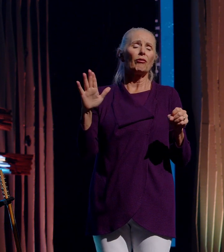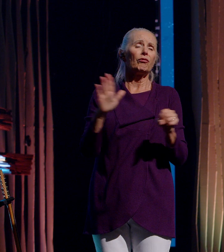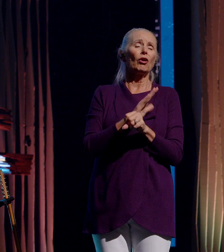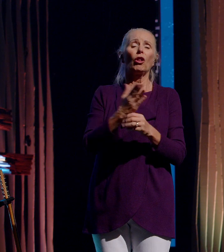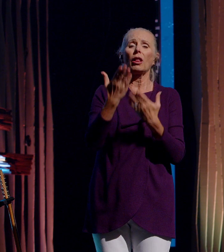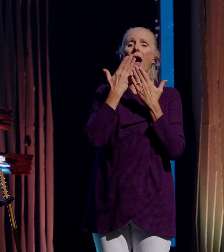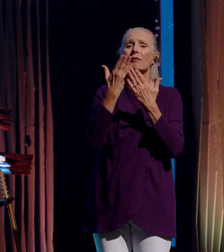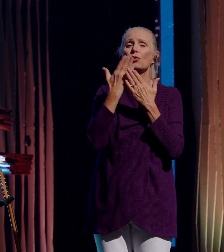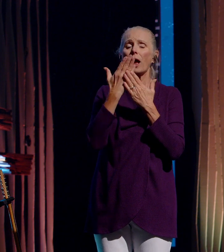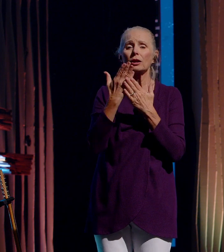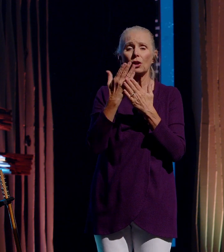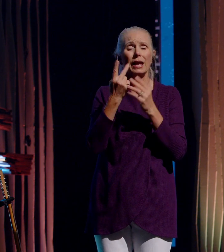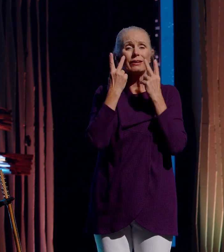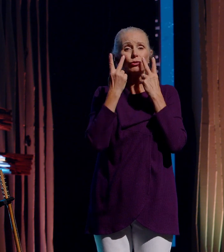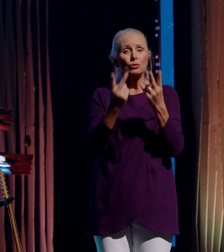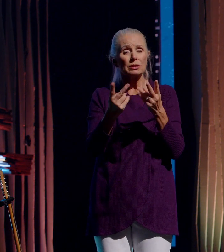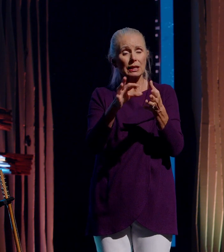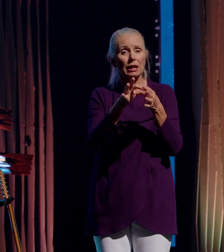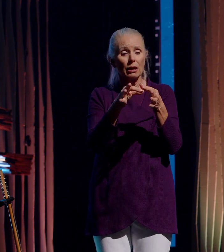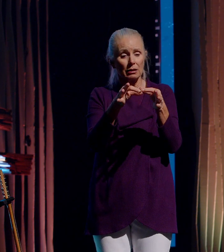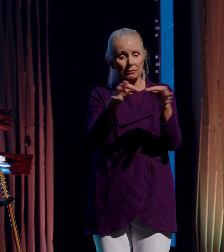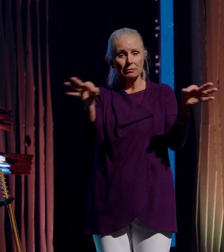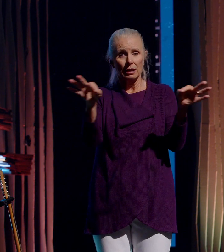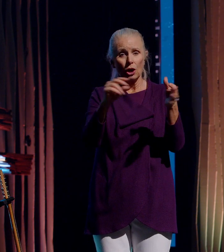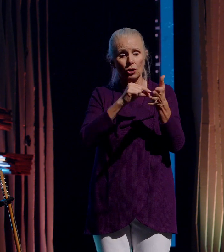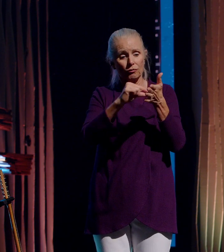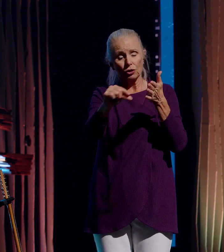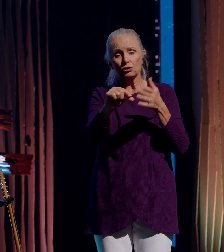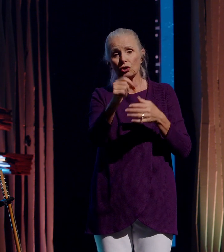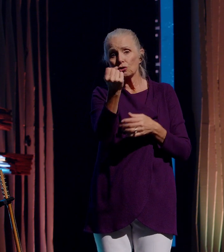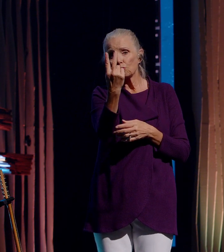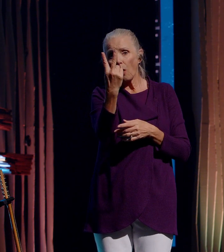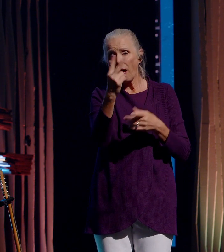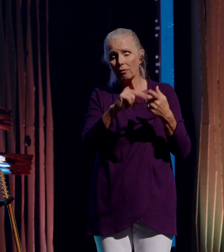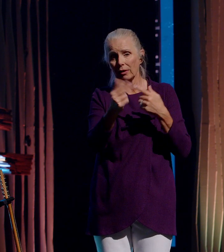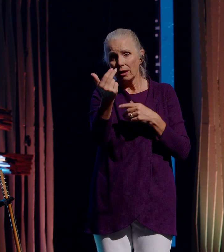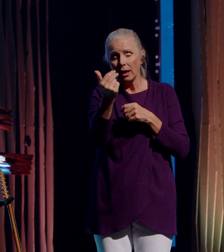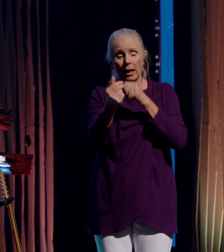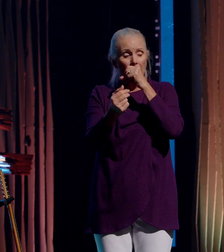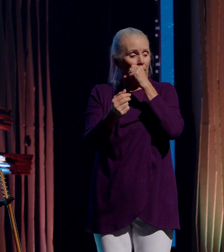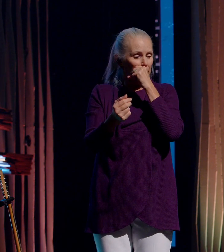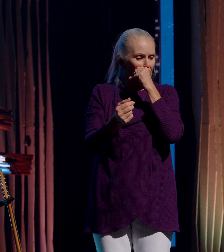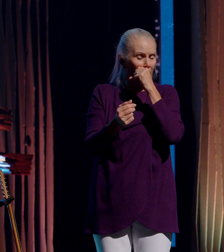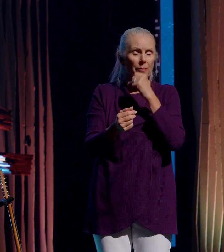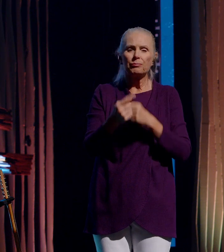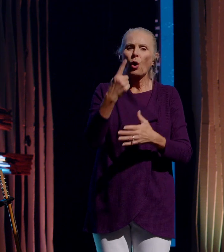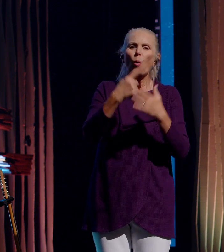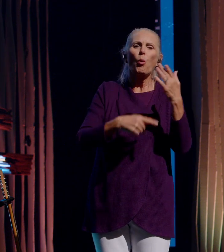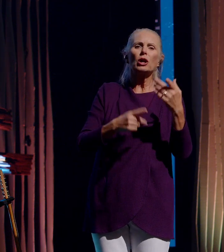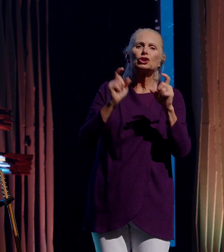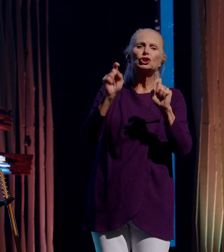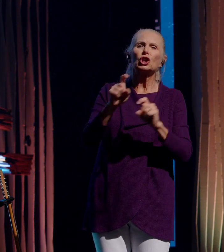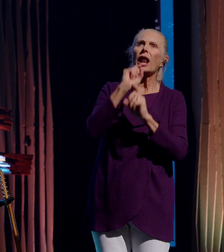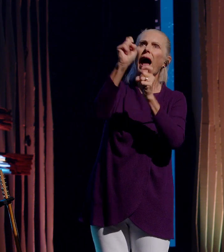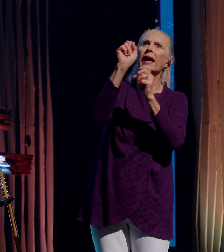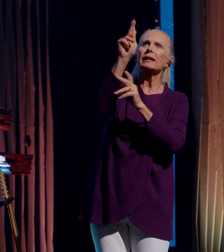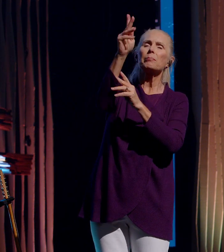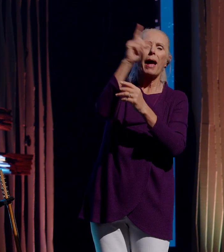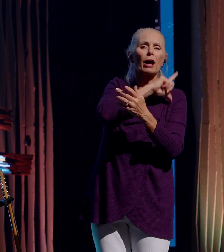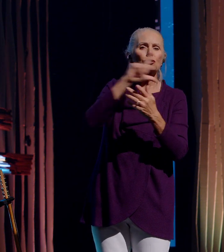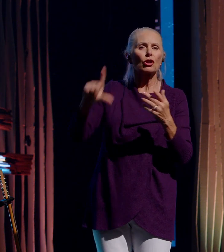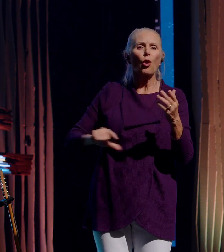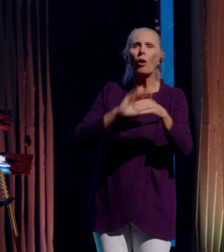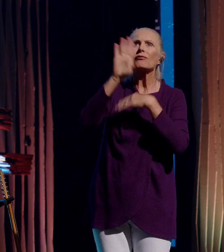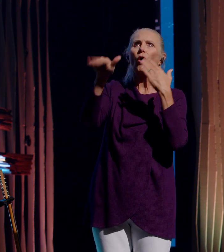of it. Let's look at verses 12 through 14. He says, "What shall I return to the Lord for all